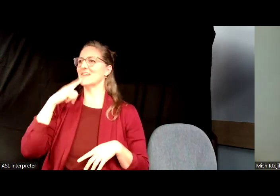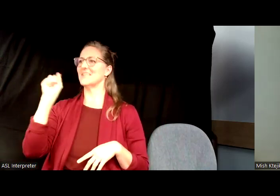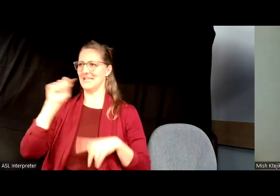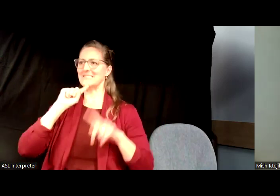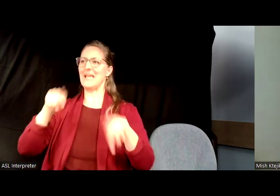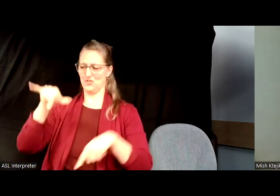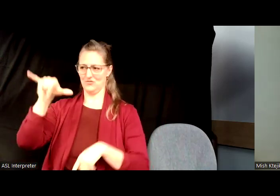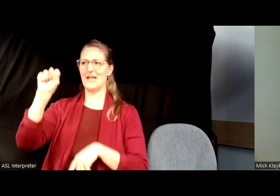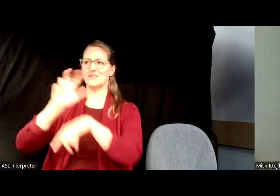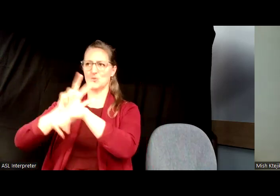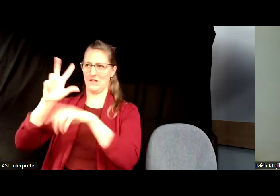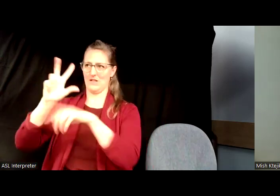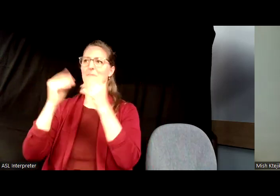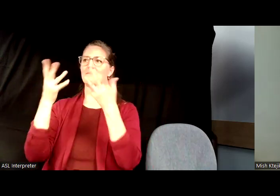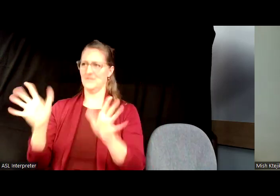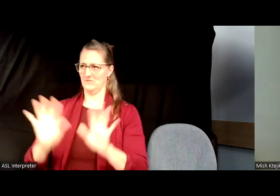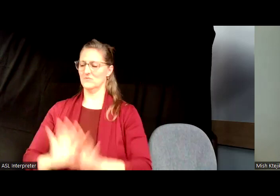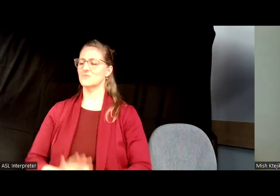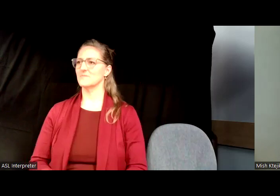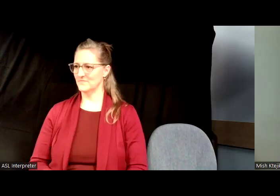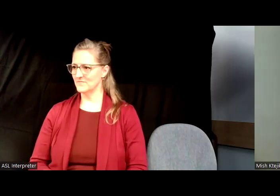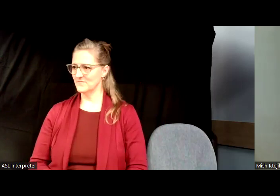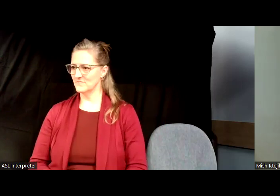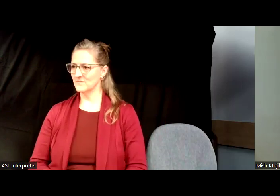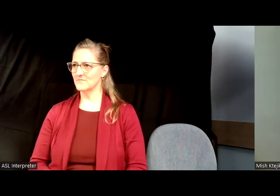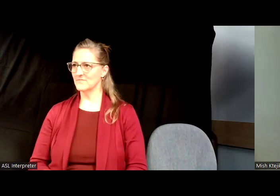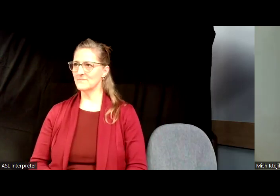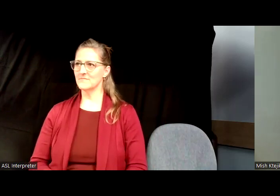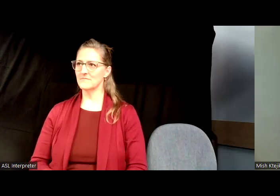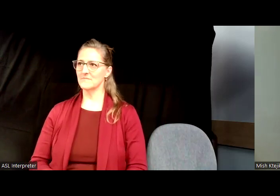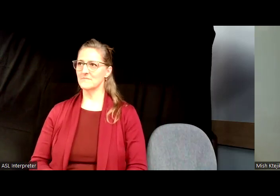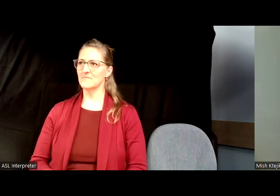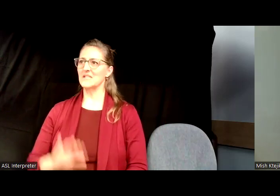Yes, the answer is yes, 3 o'clock. Okay,